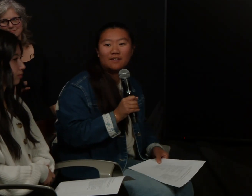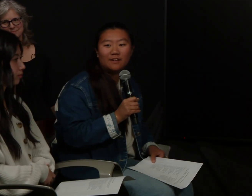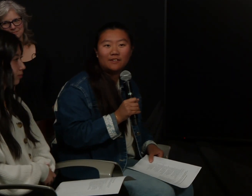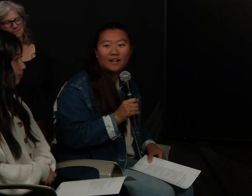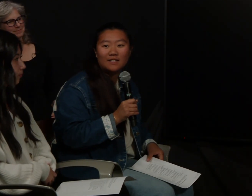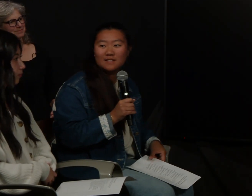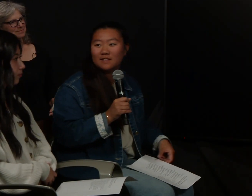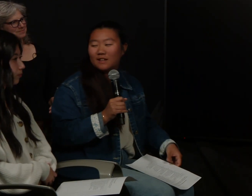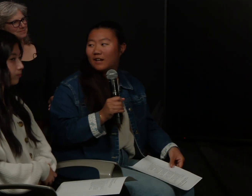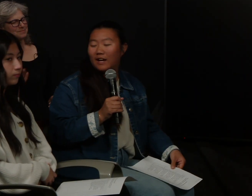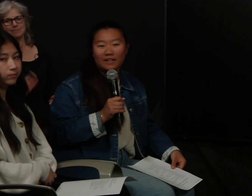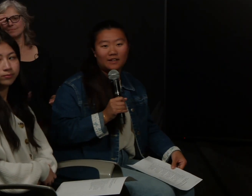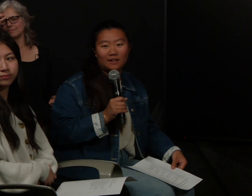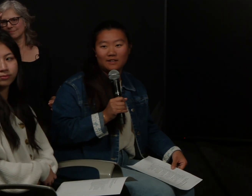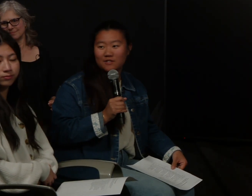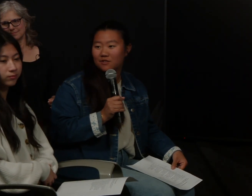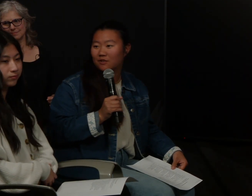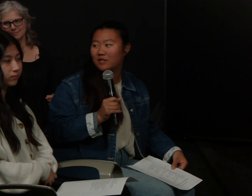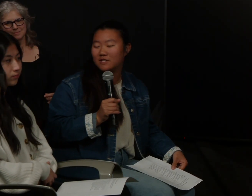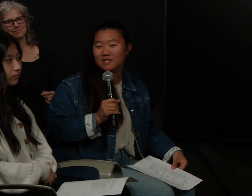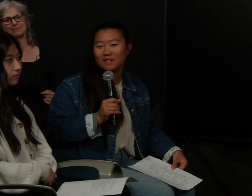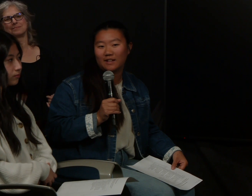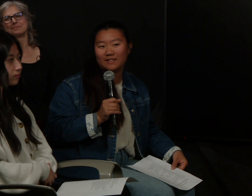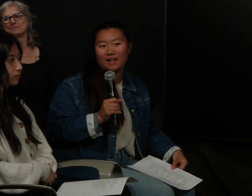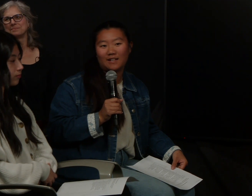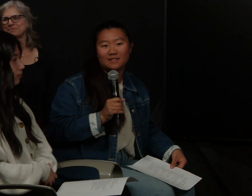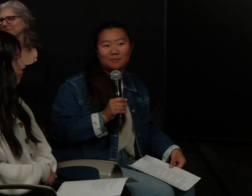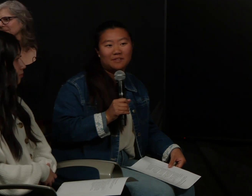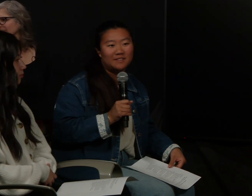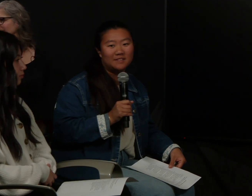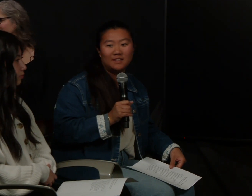if anyone has any additional questions they'd like to ask Professor.